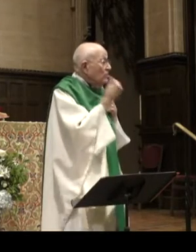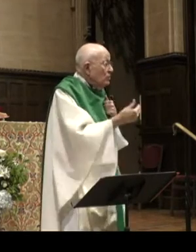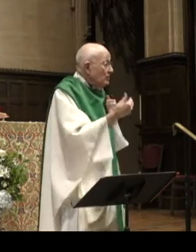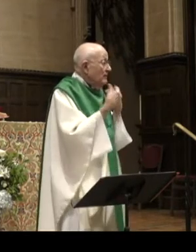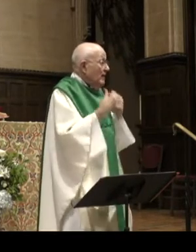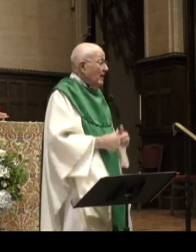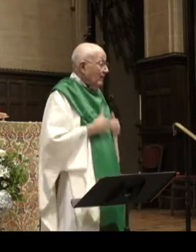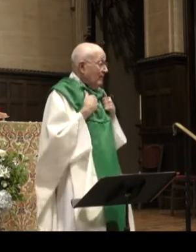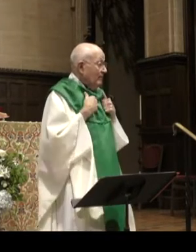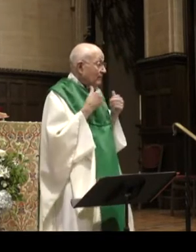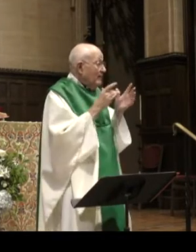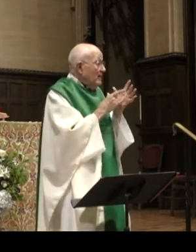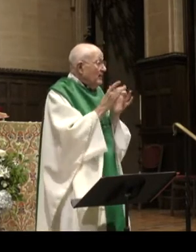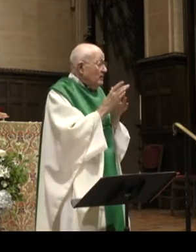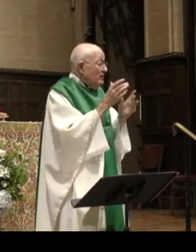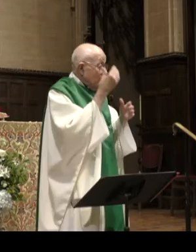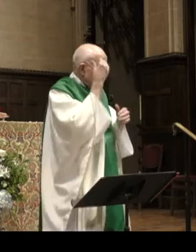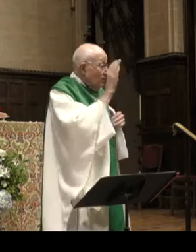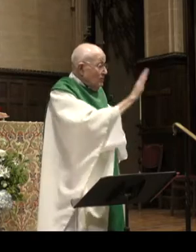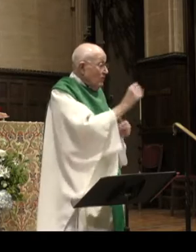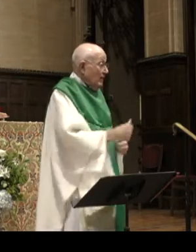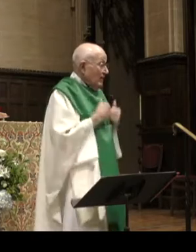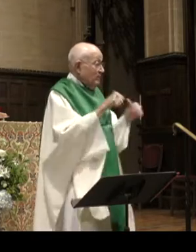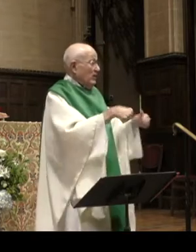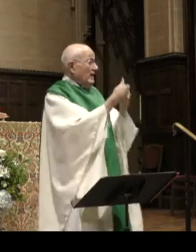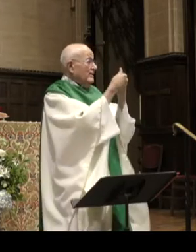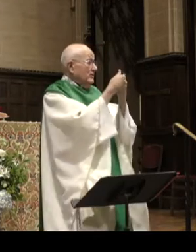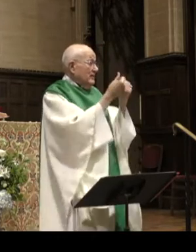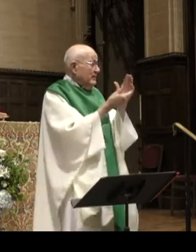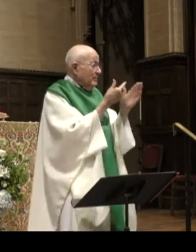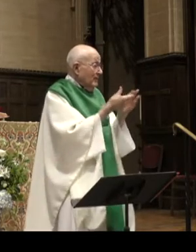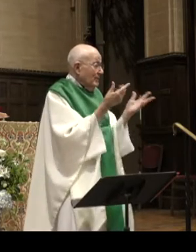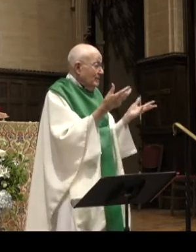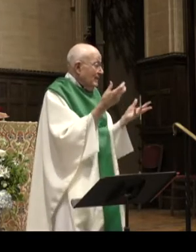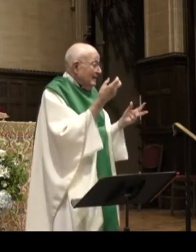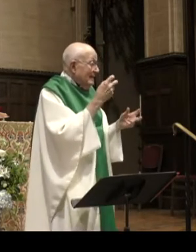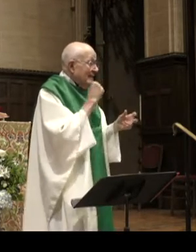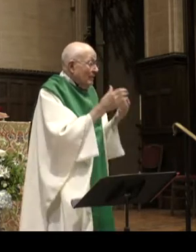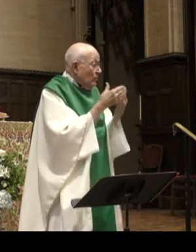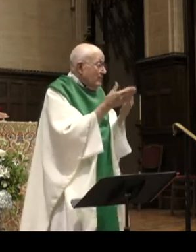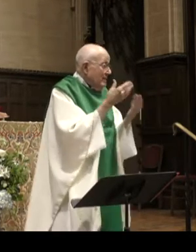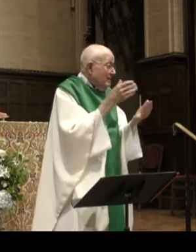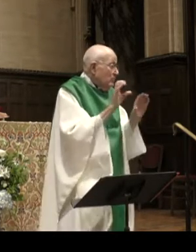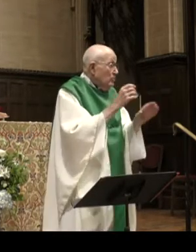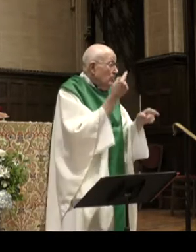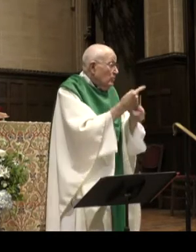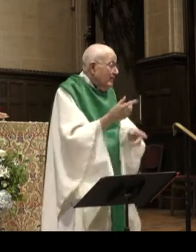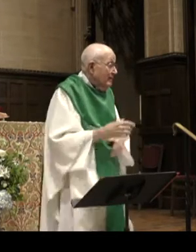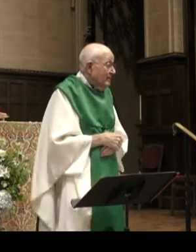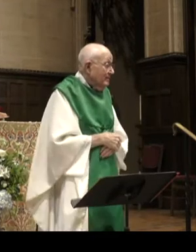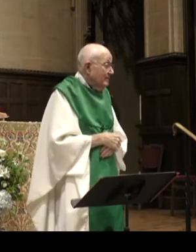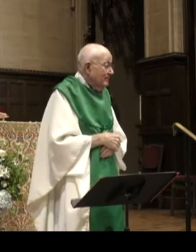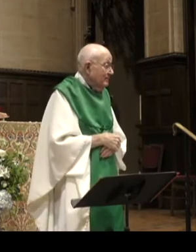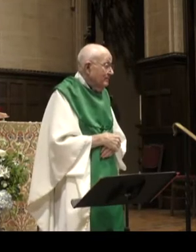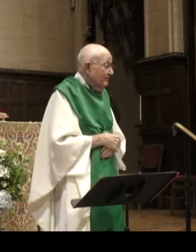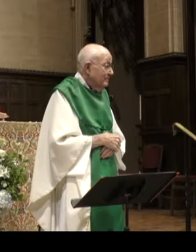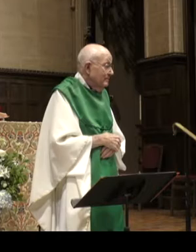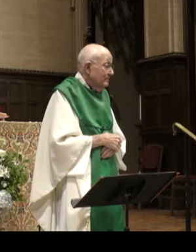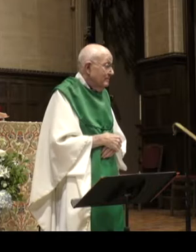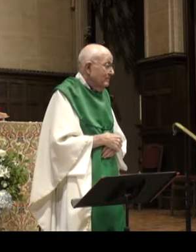is hard sometimes. Jesus knows your life is challenging sometimes. It's not always easy. You're right. Doing